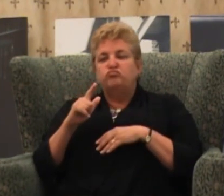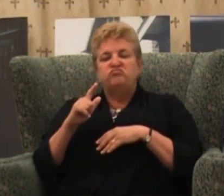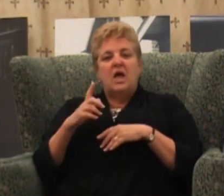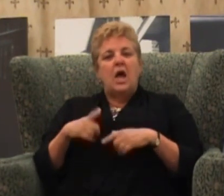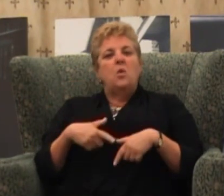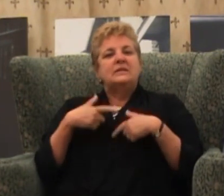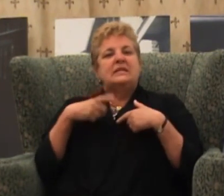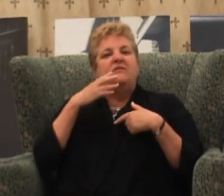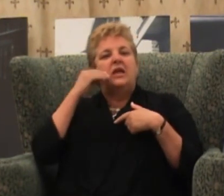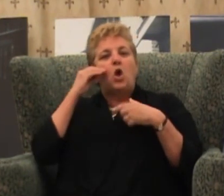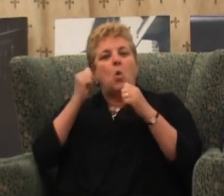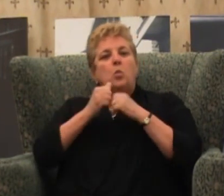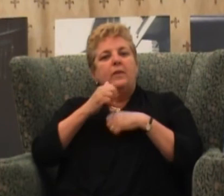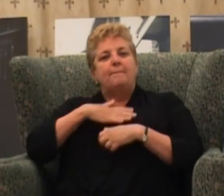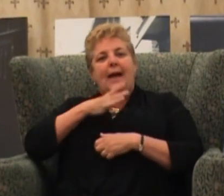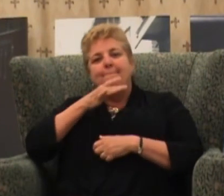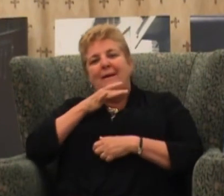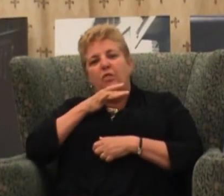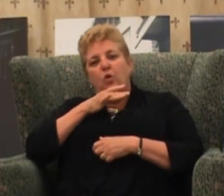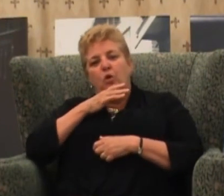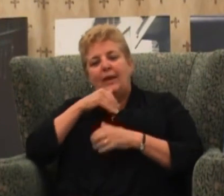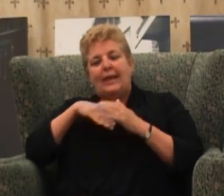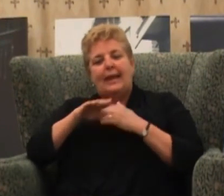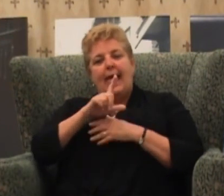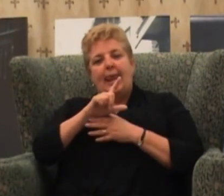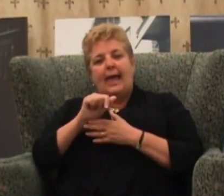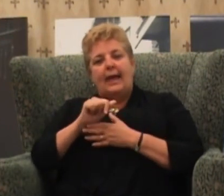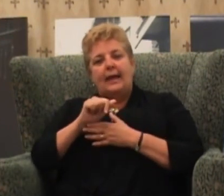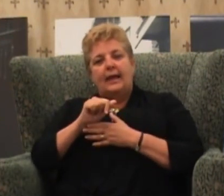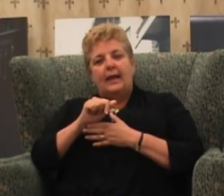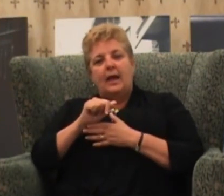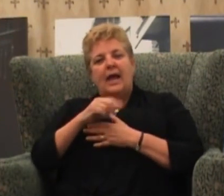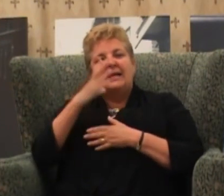my mother in Los Angeles, sleeping on her floor.